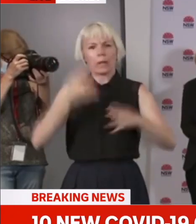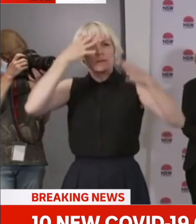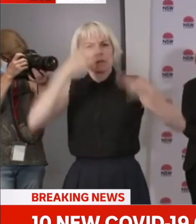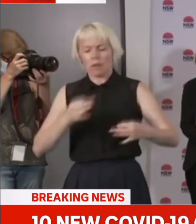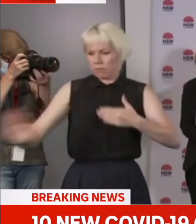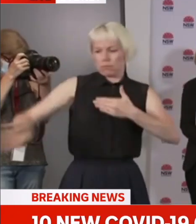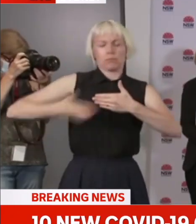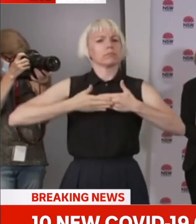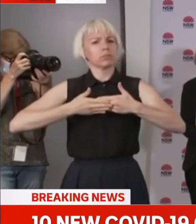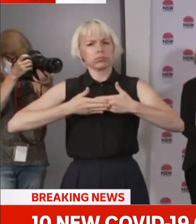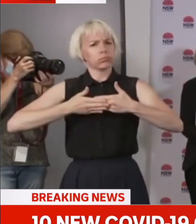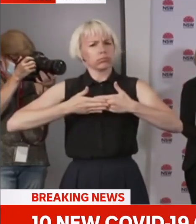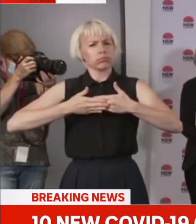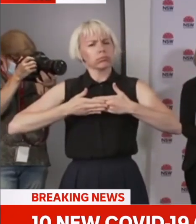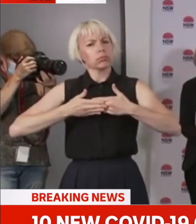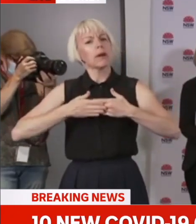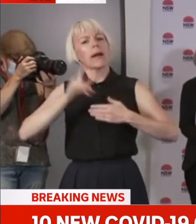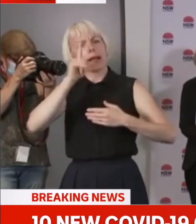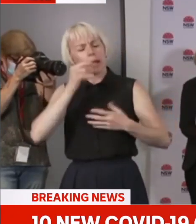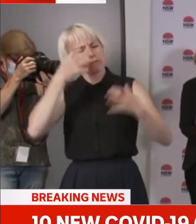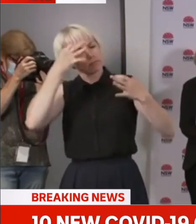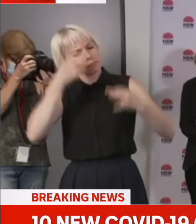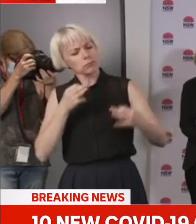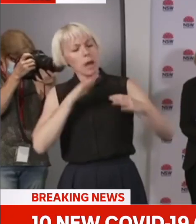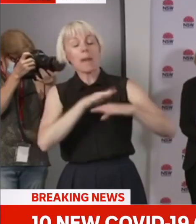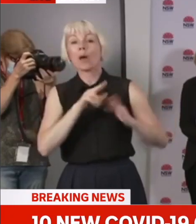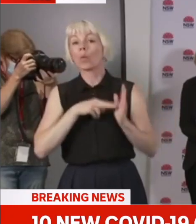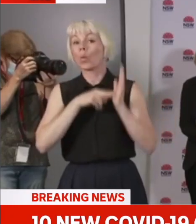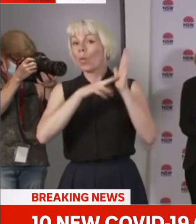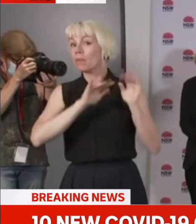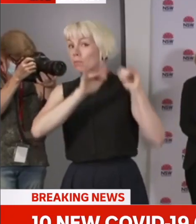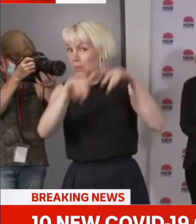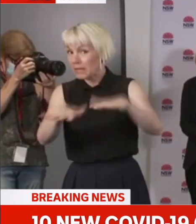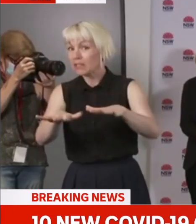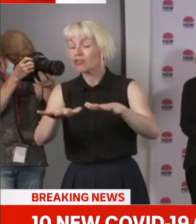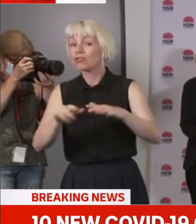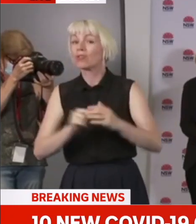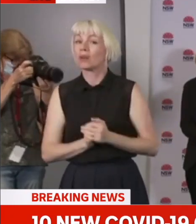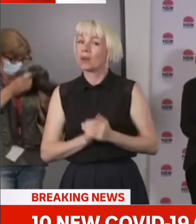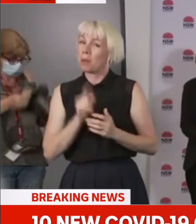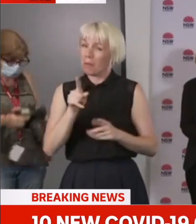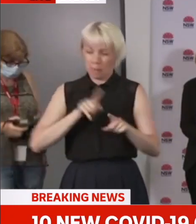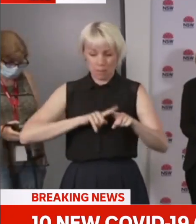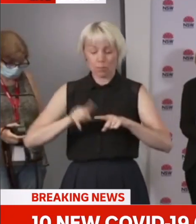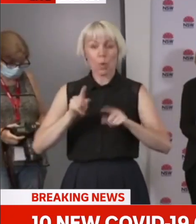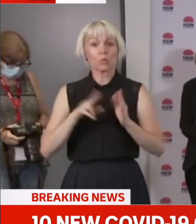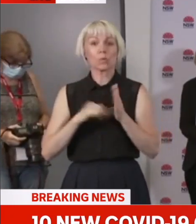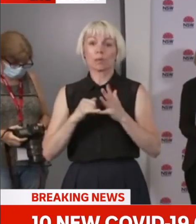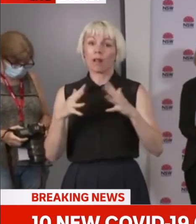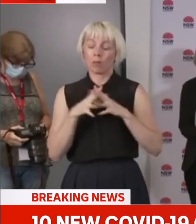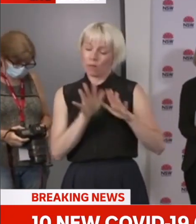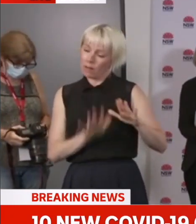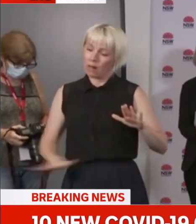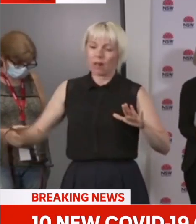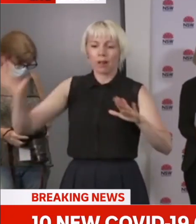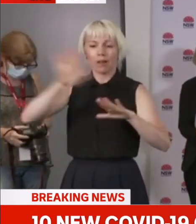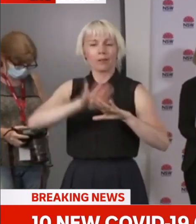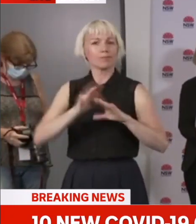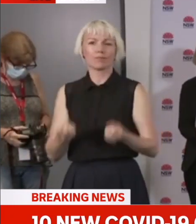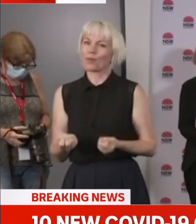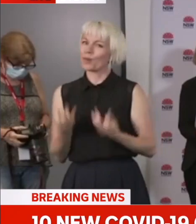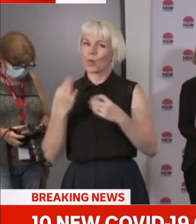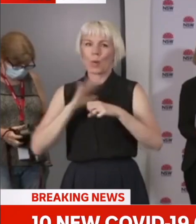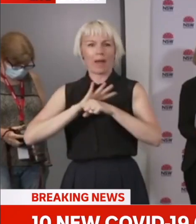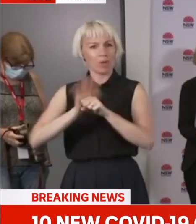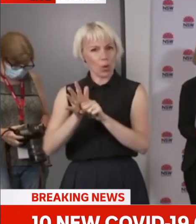from the Avalon cluster in the Northern Beaches, but I ask people to consider the fact that vast parts of New South Wales are completely unaffected, and we want to